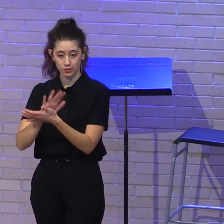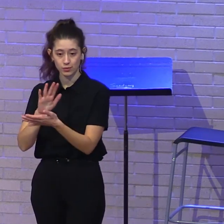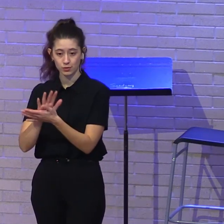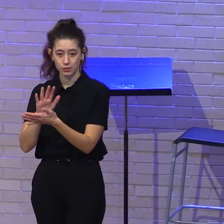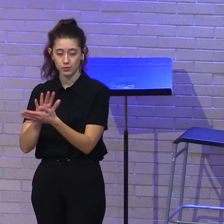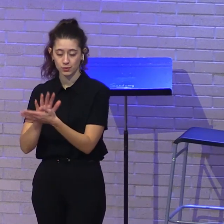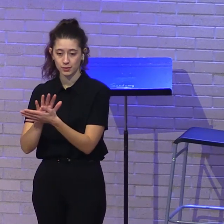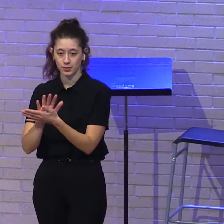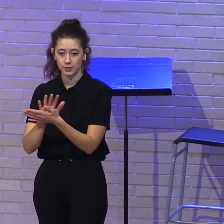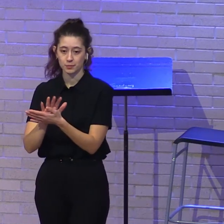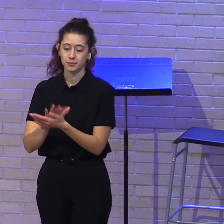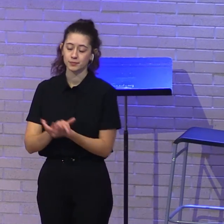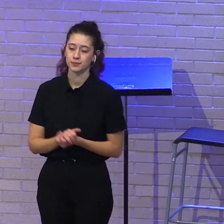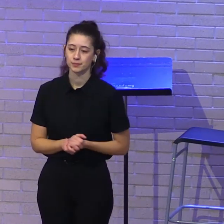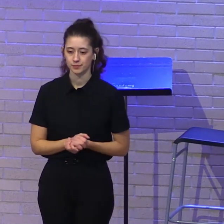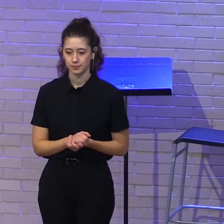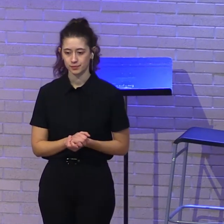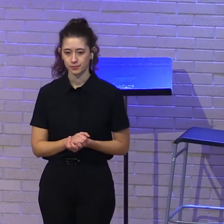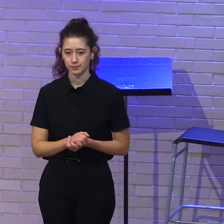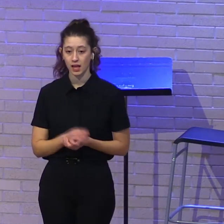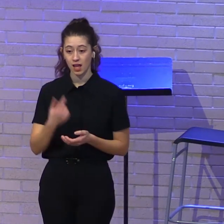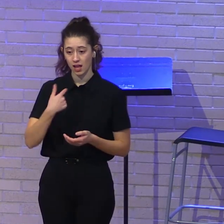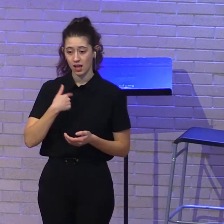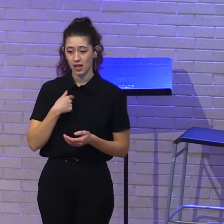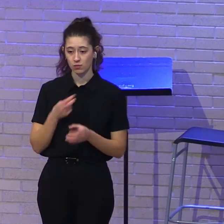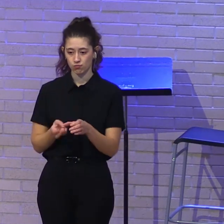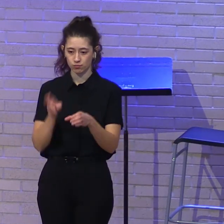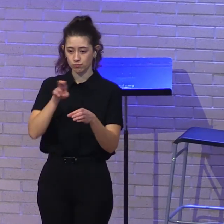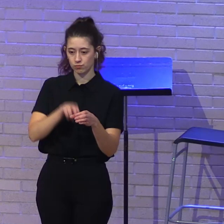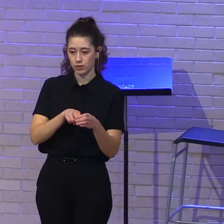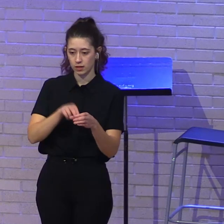to go to the school by the school bus.